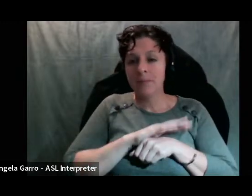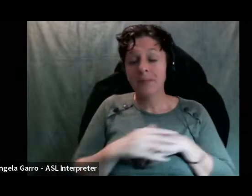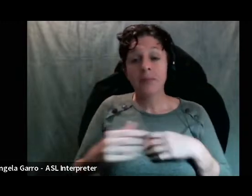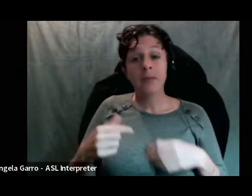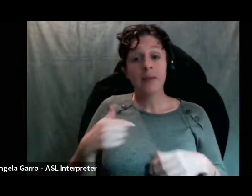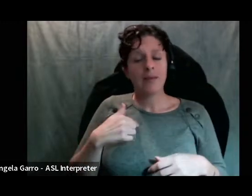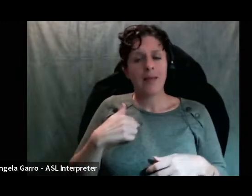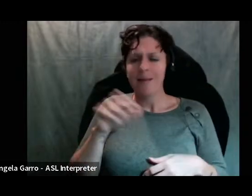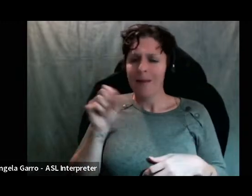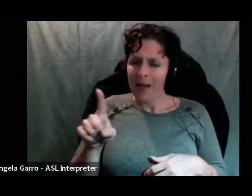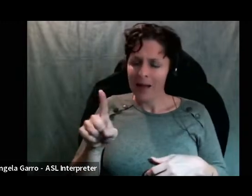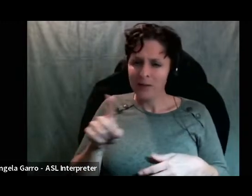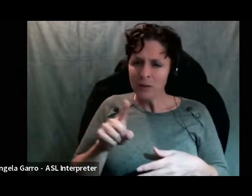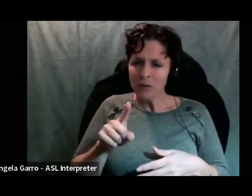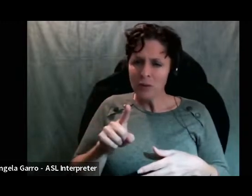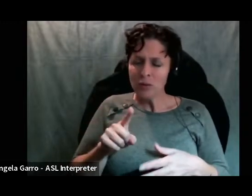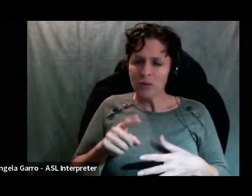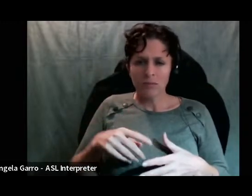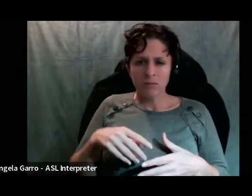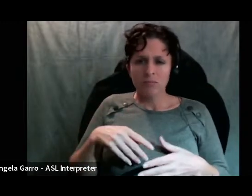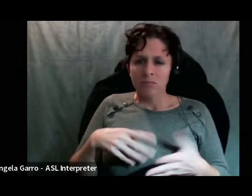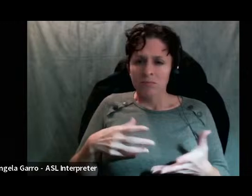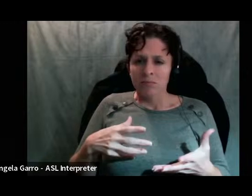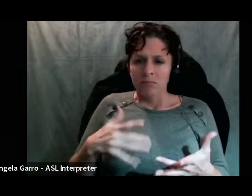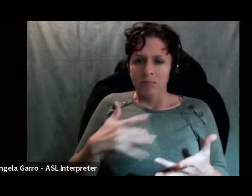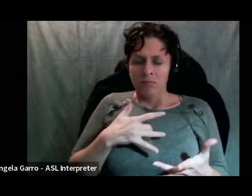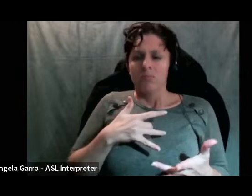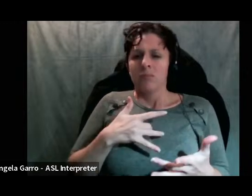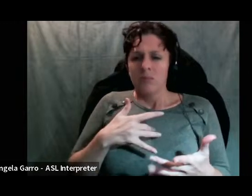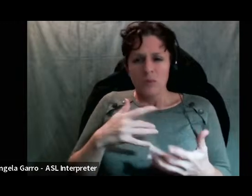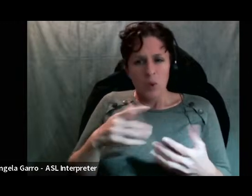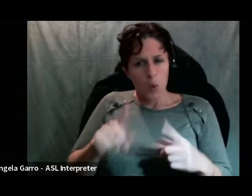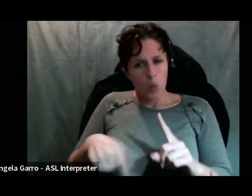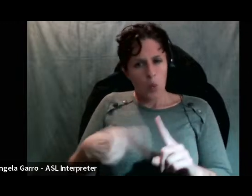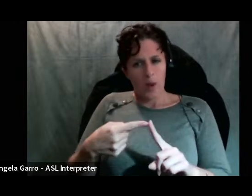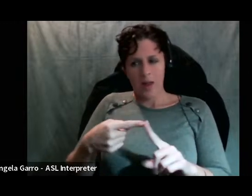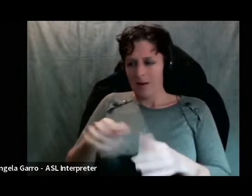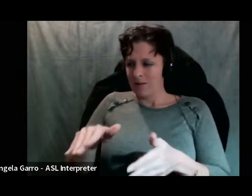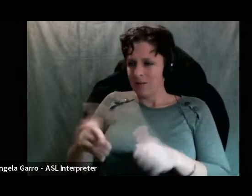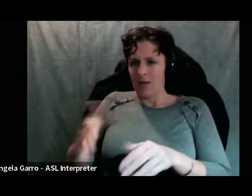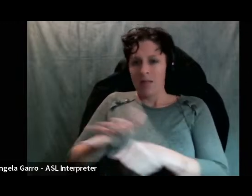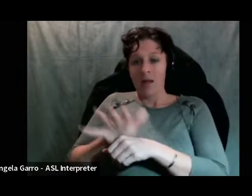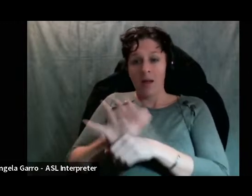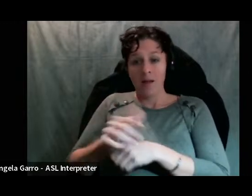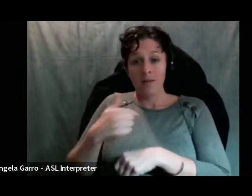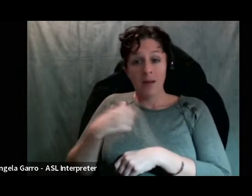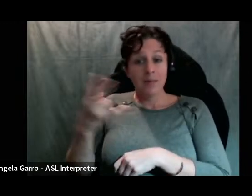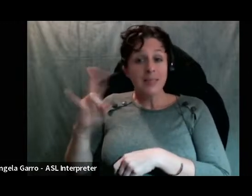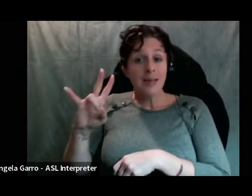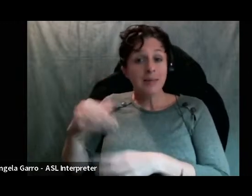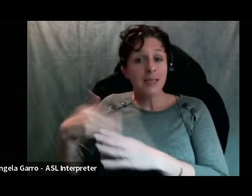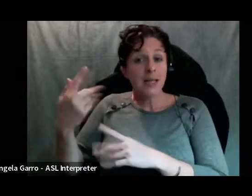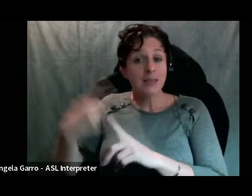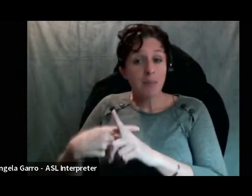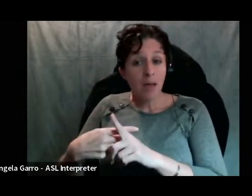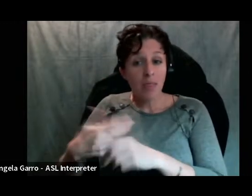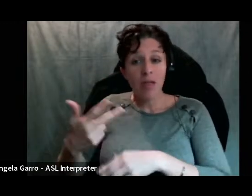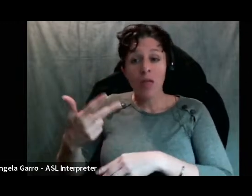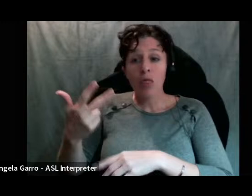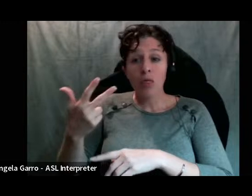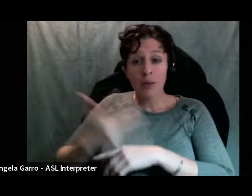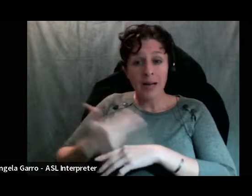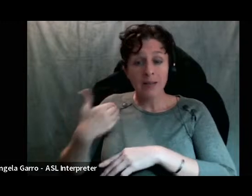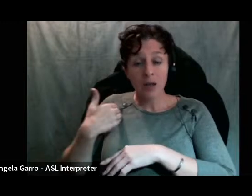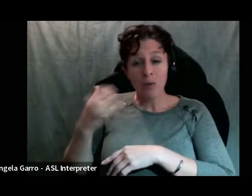you genuinely, when will the death be enough? I will be 17 next month, and 3 days ago, a